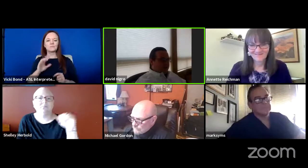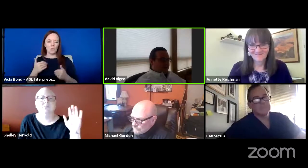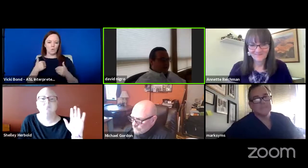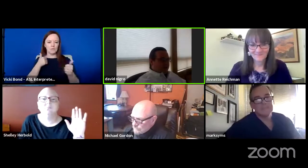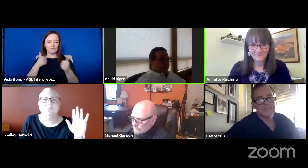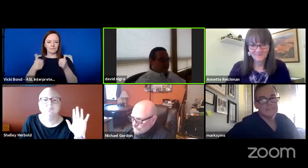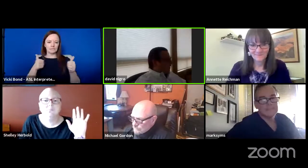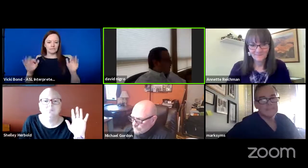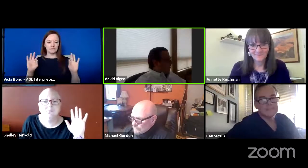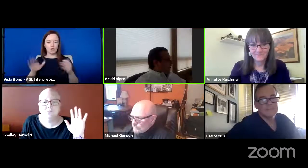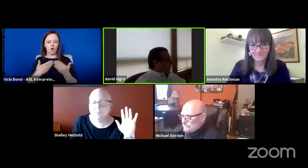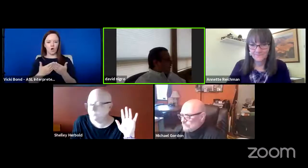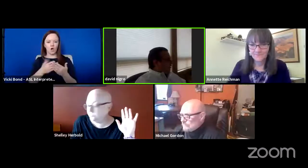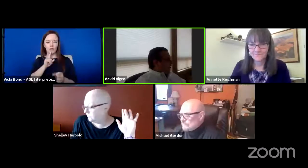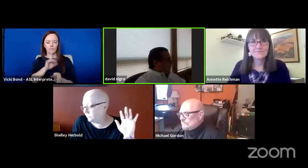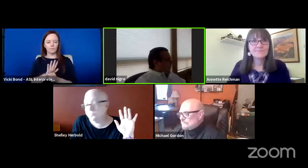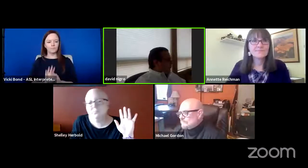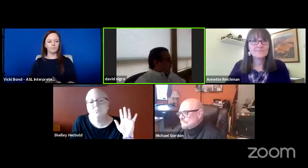that. So excellent.